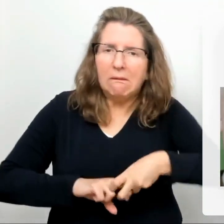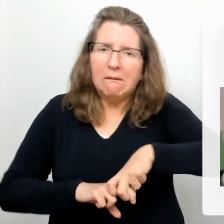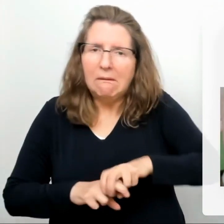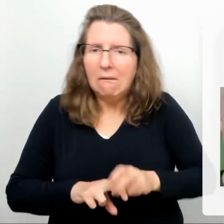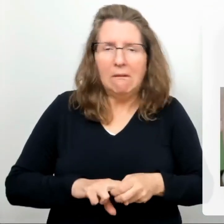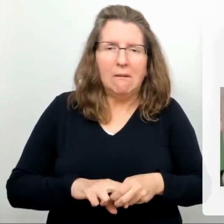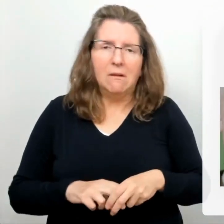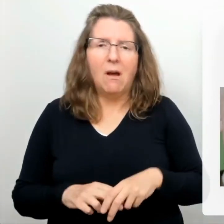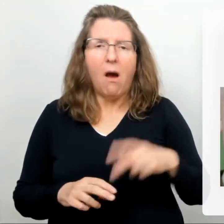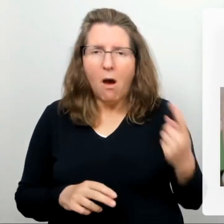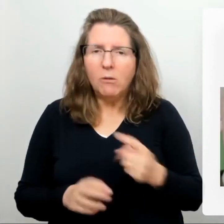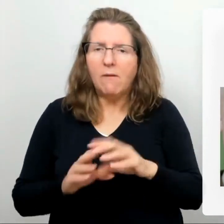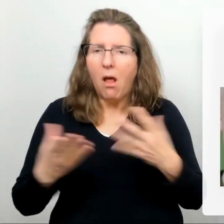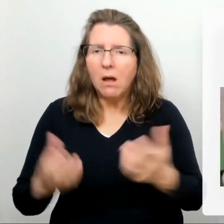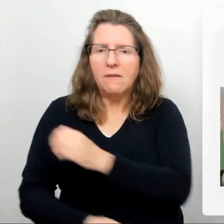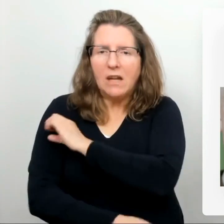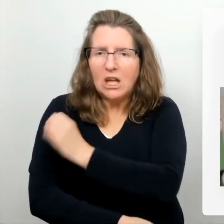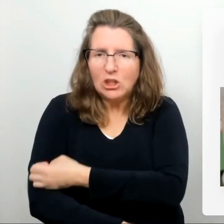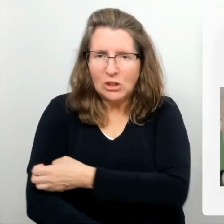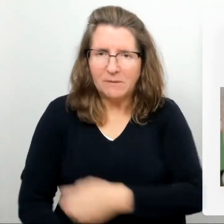He squirms at his desk. He has lots of energy.